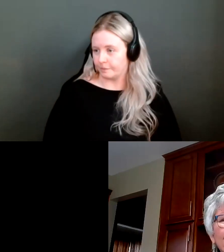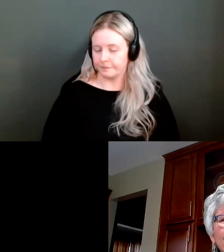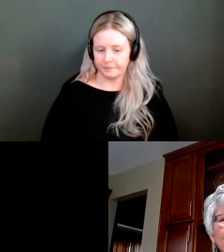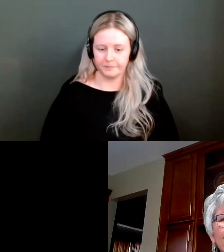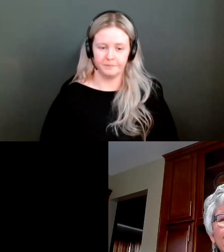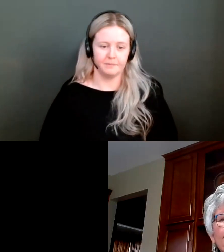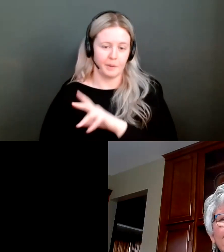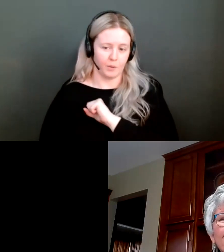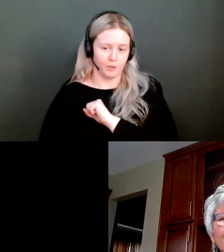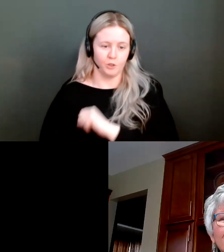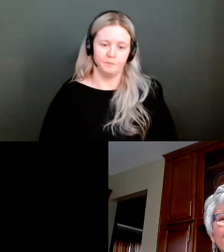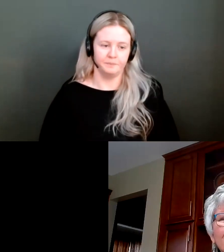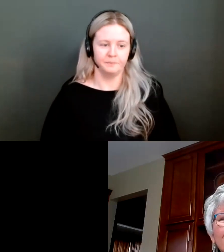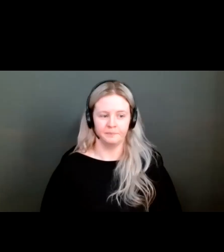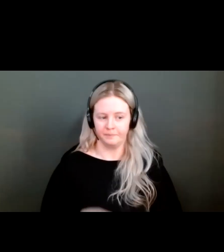Miigwech.